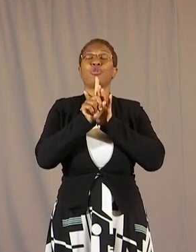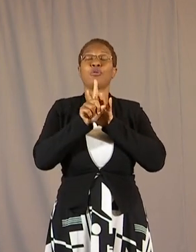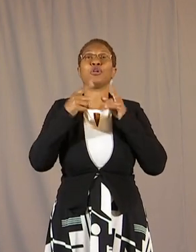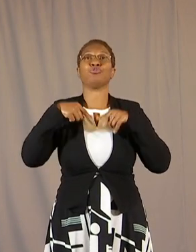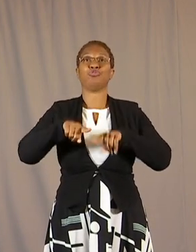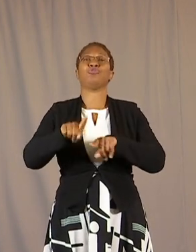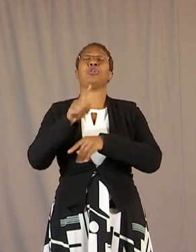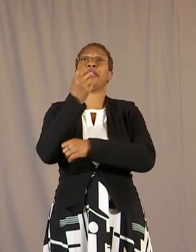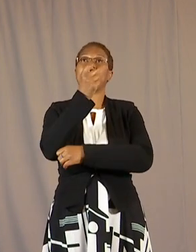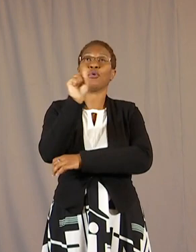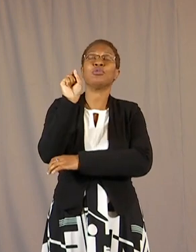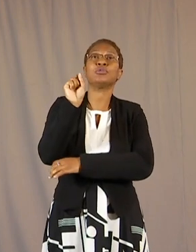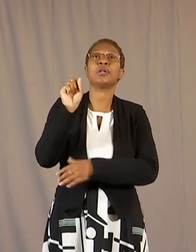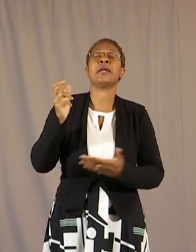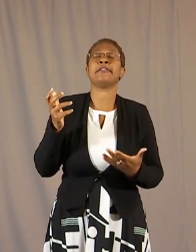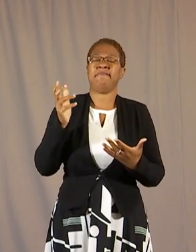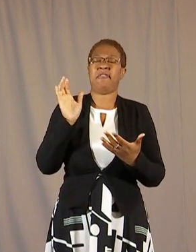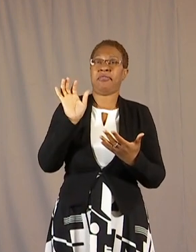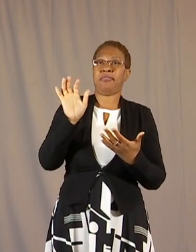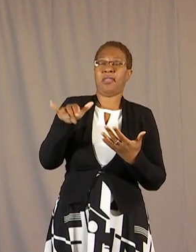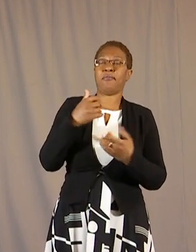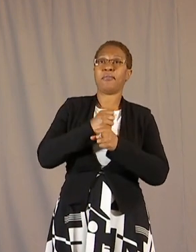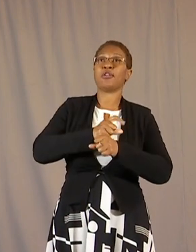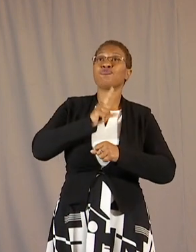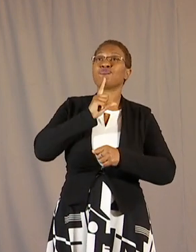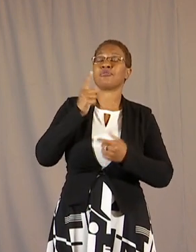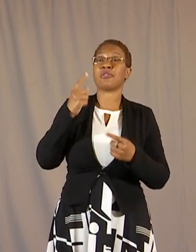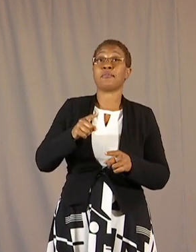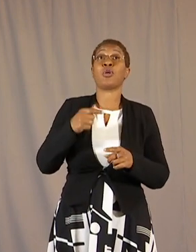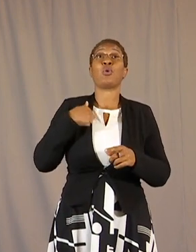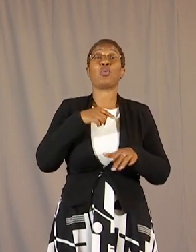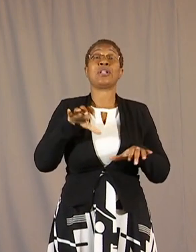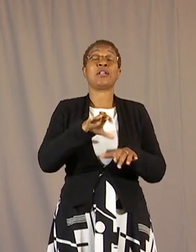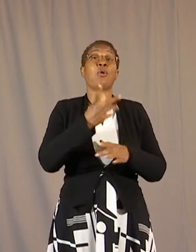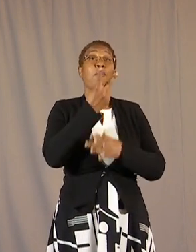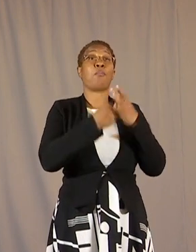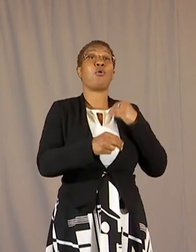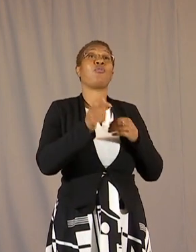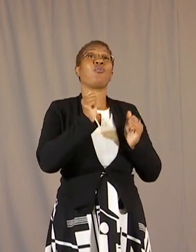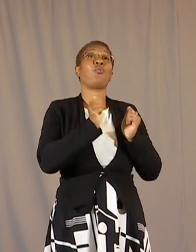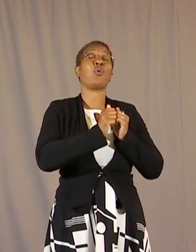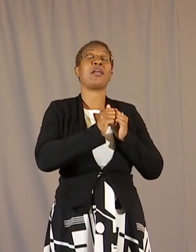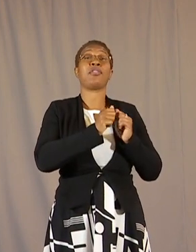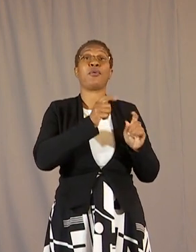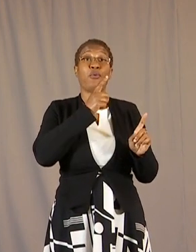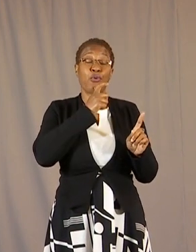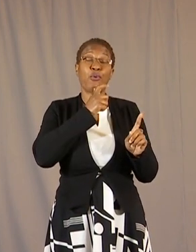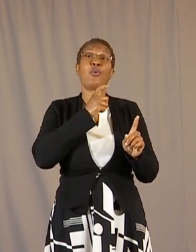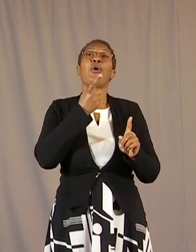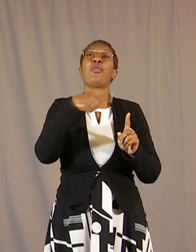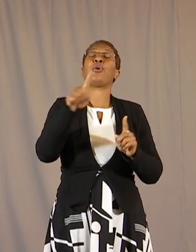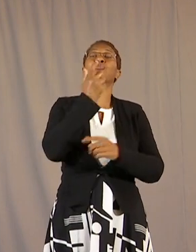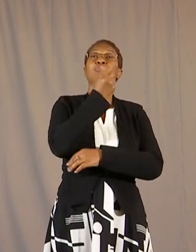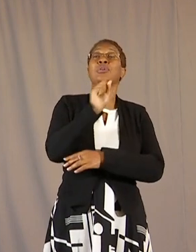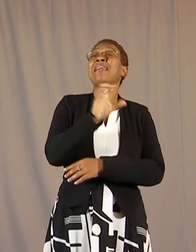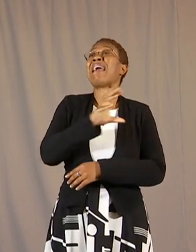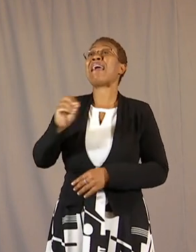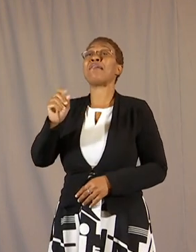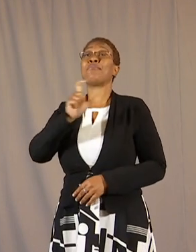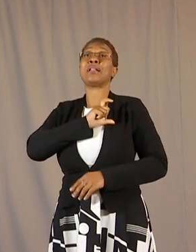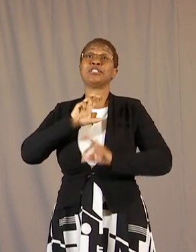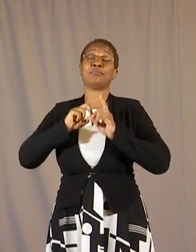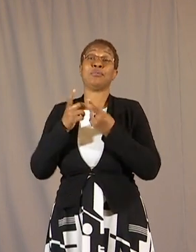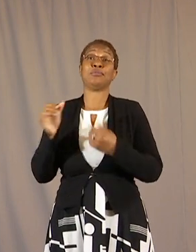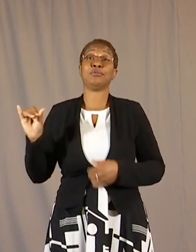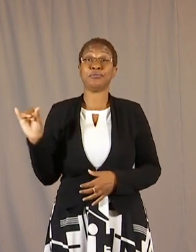demonstrations. And we were able to do that both with demonstrators and police departments. And so